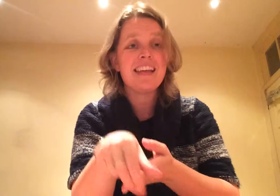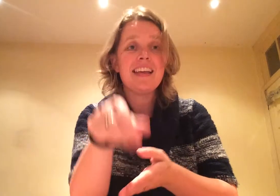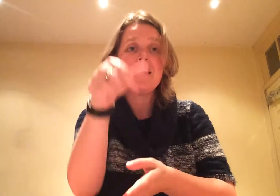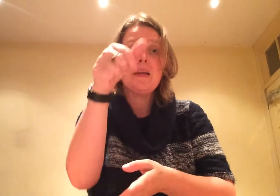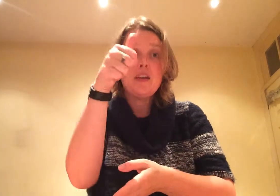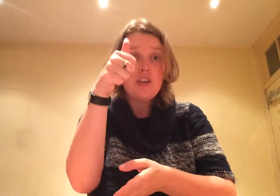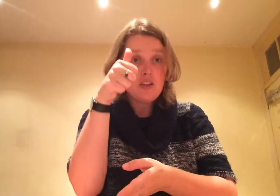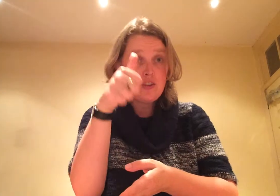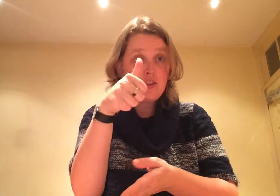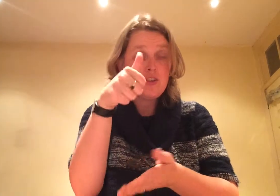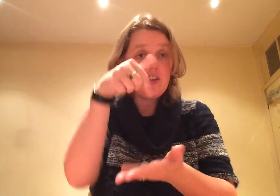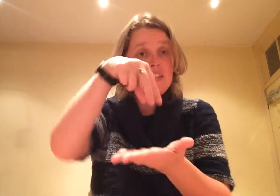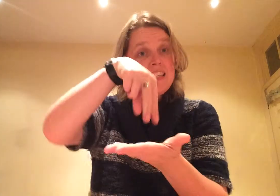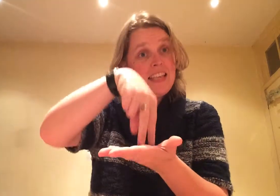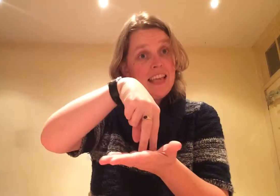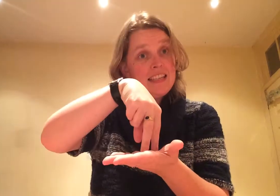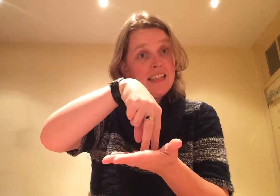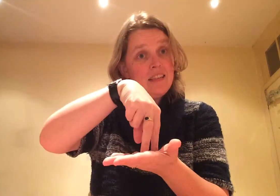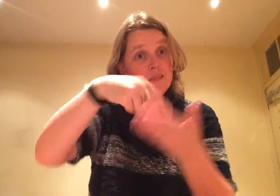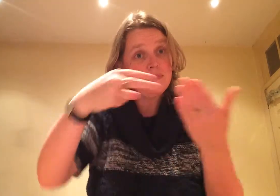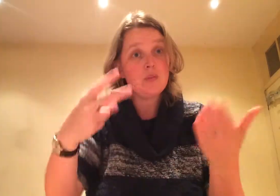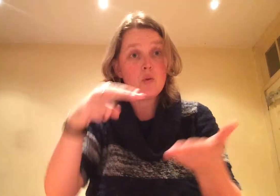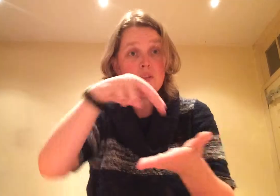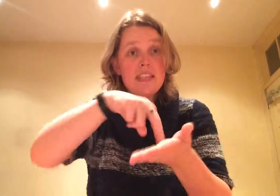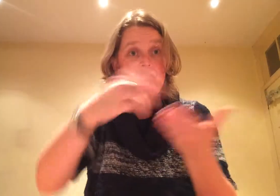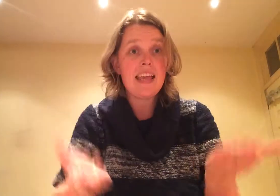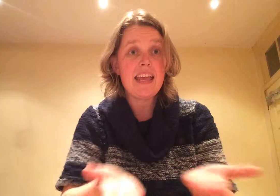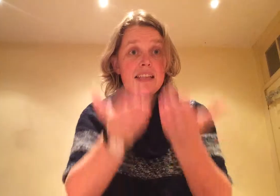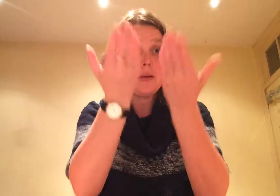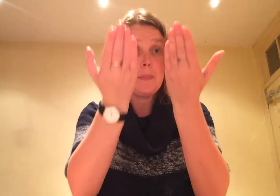okay, good standing or stand up,